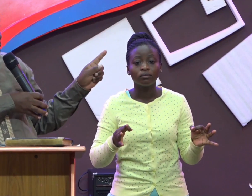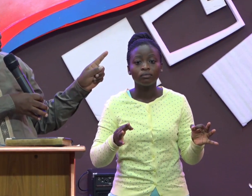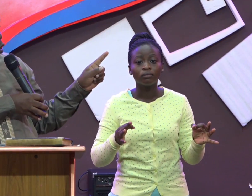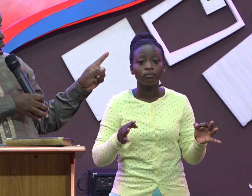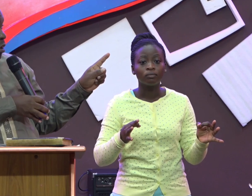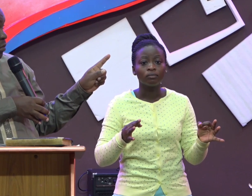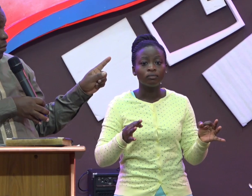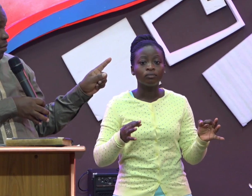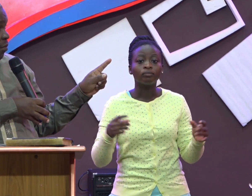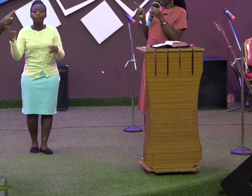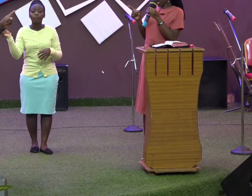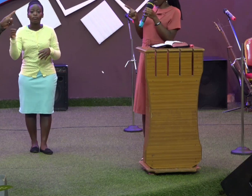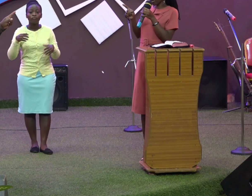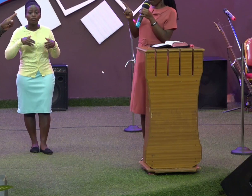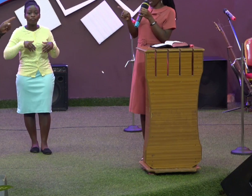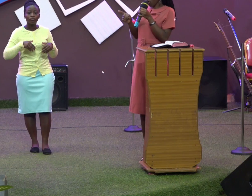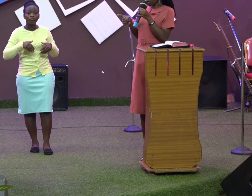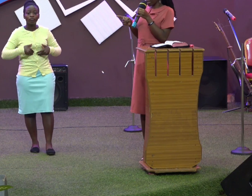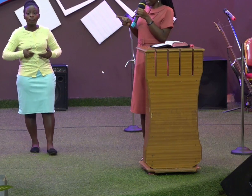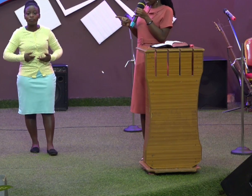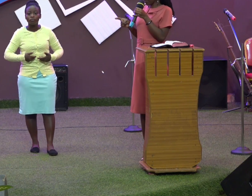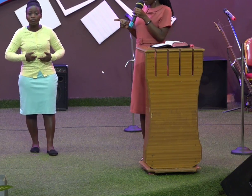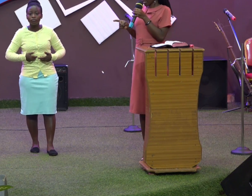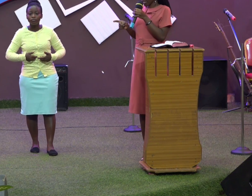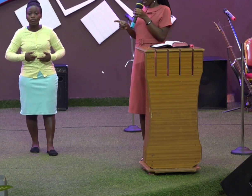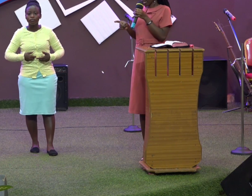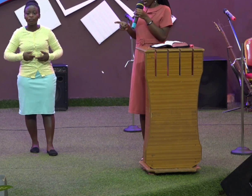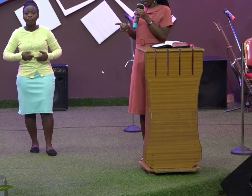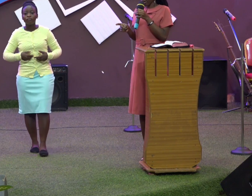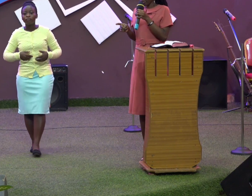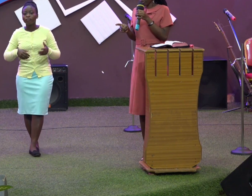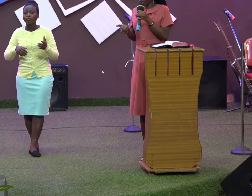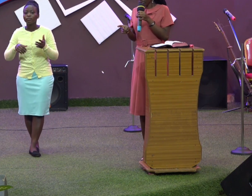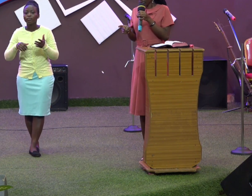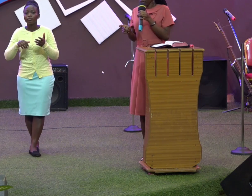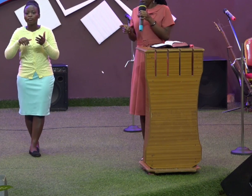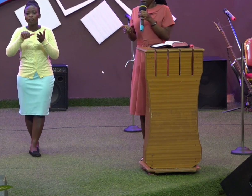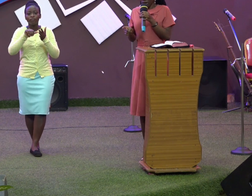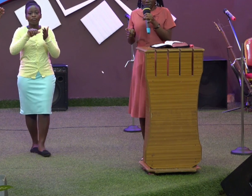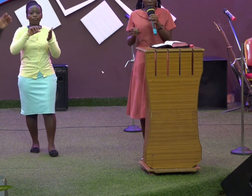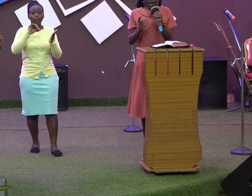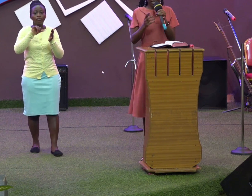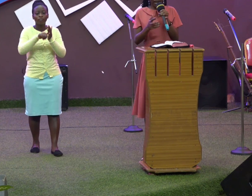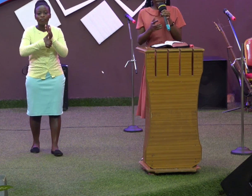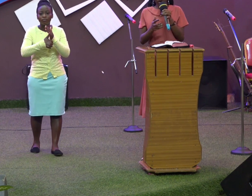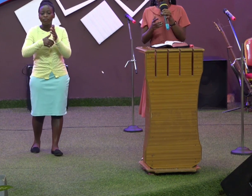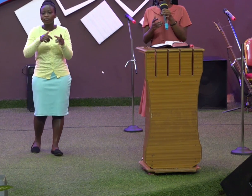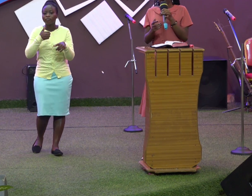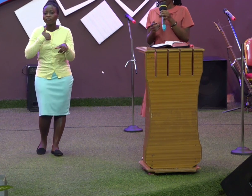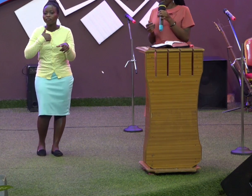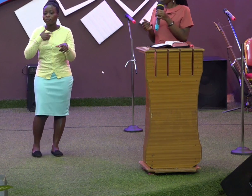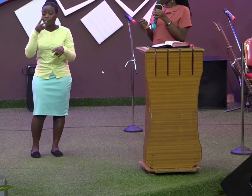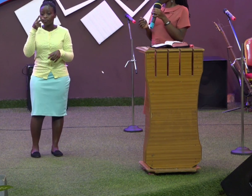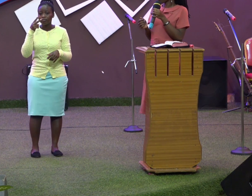ku bizibu by'emmotoka. And that's what I saw about the vehicles. Buli kagendo n'okabeeramu emmotoka. Ogenda mu supermarket emmotoka. Ogenda mu katale